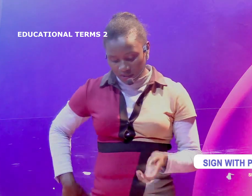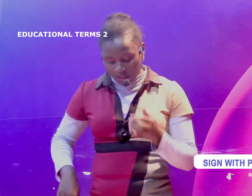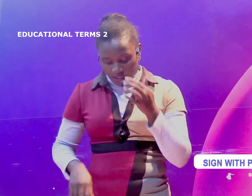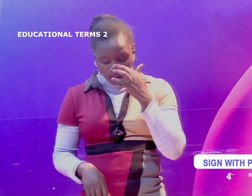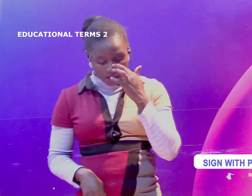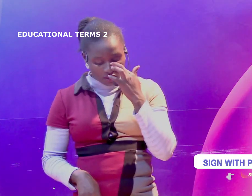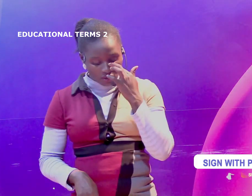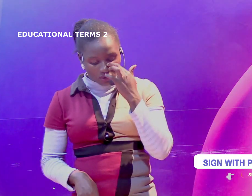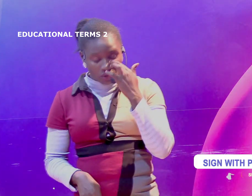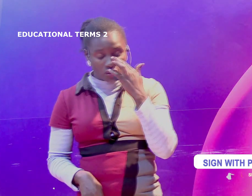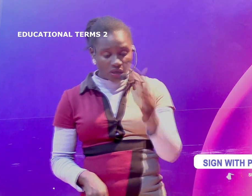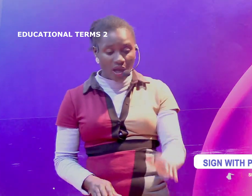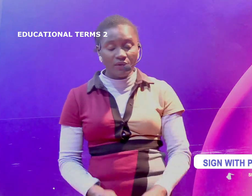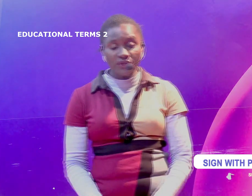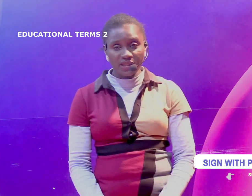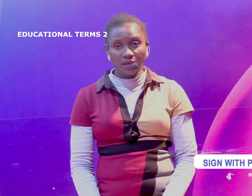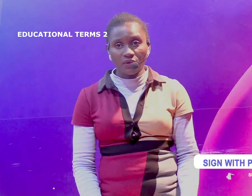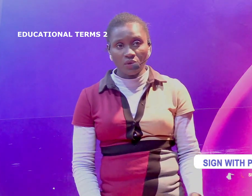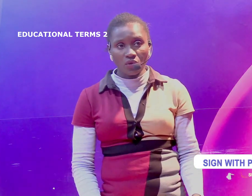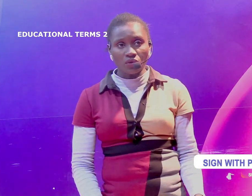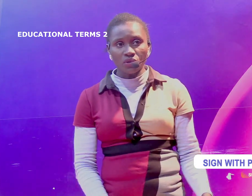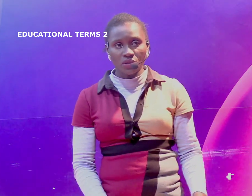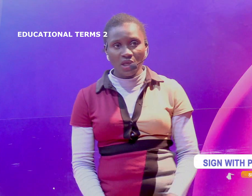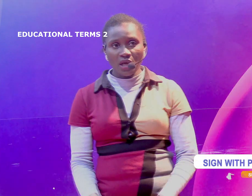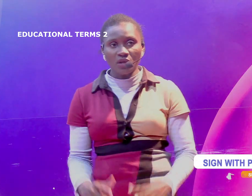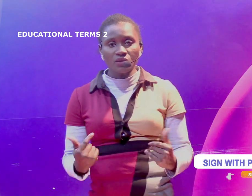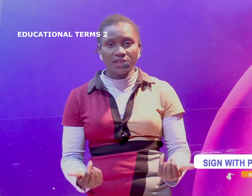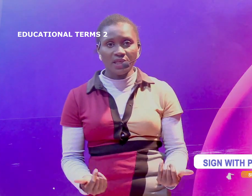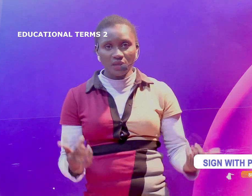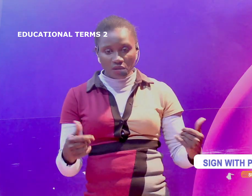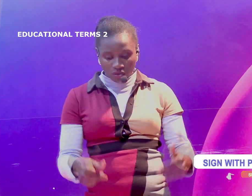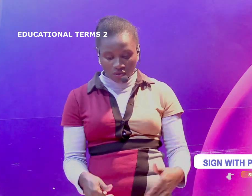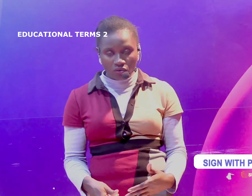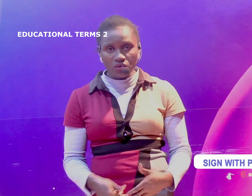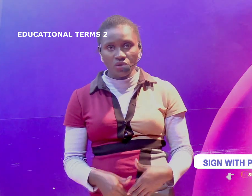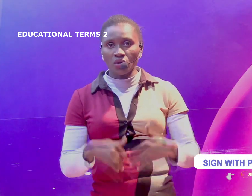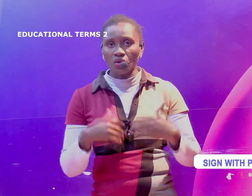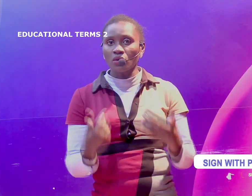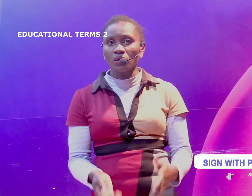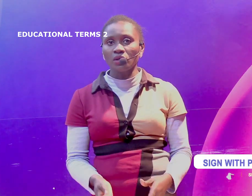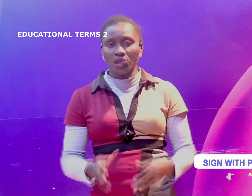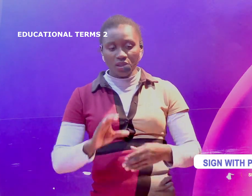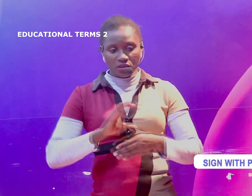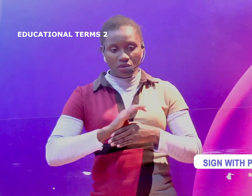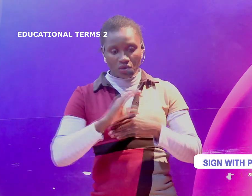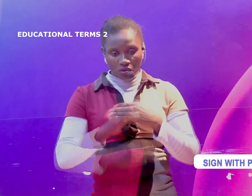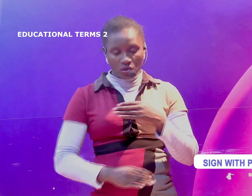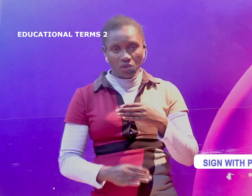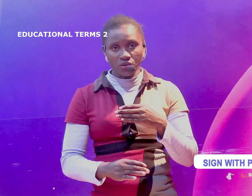And then conclusion, have the sign for conclusion. How do we sign conclusion or conclude? So conclude